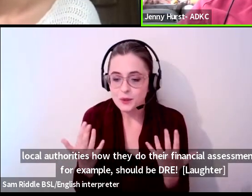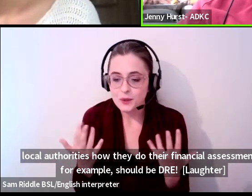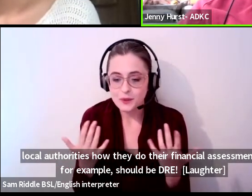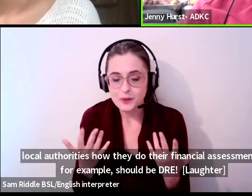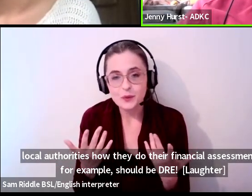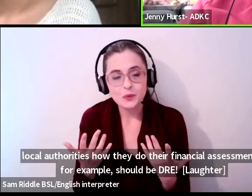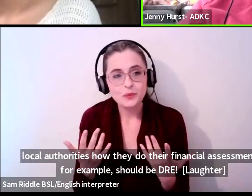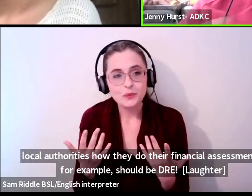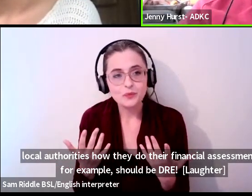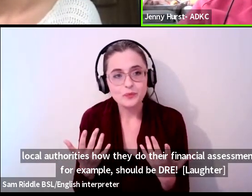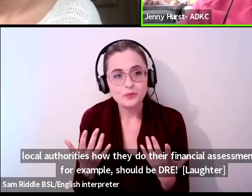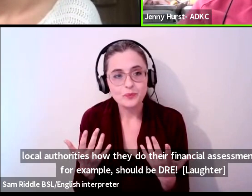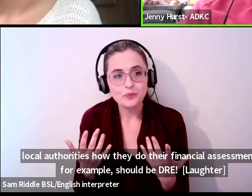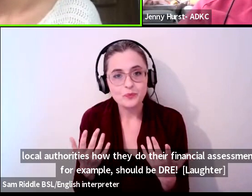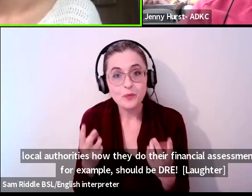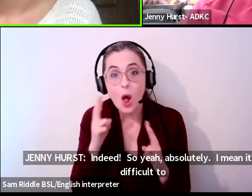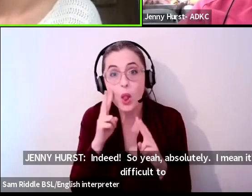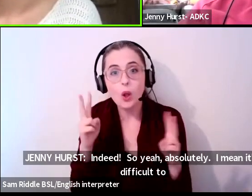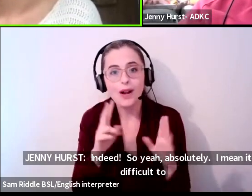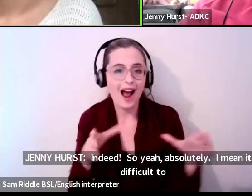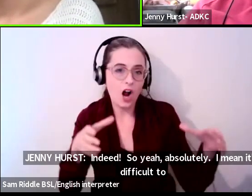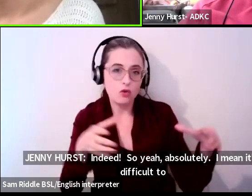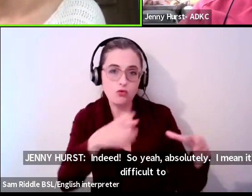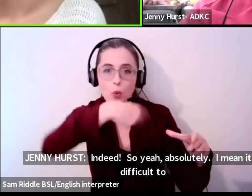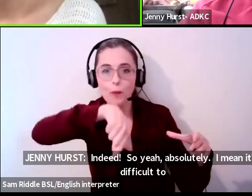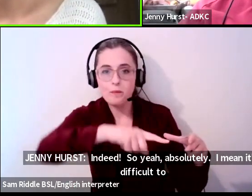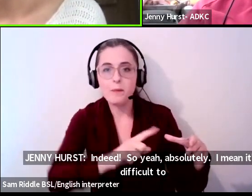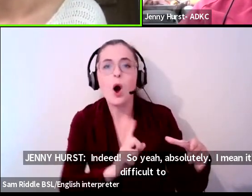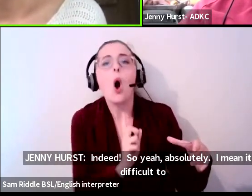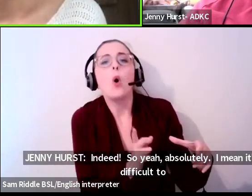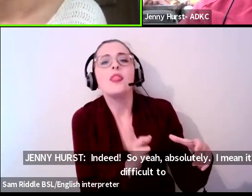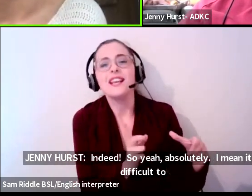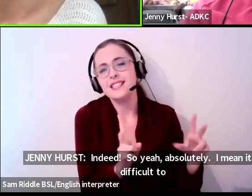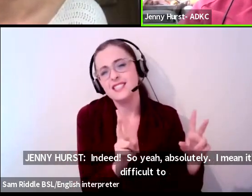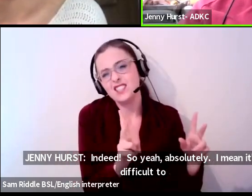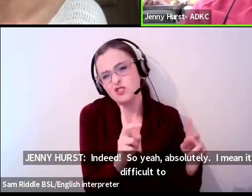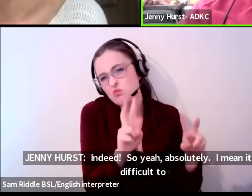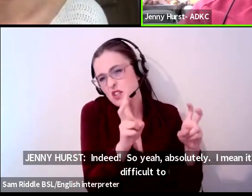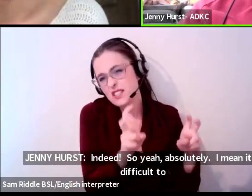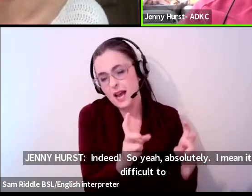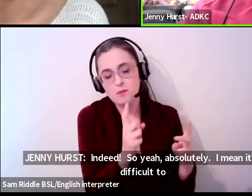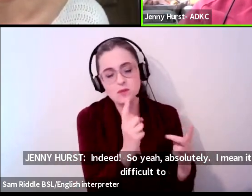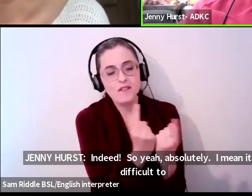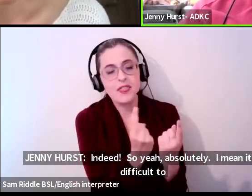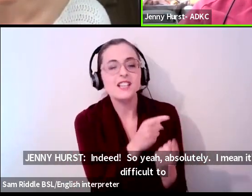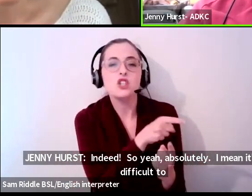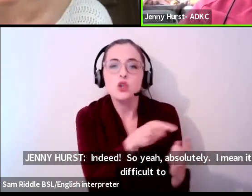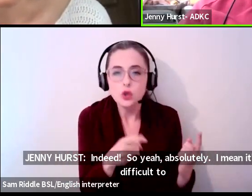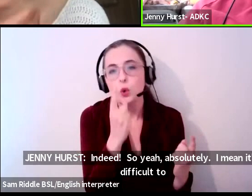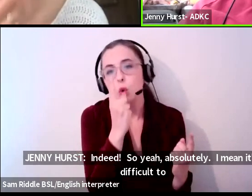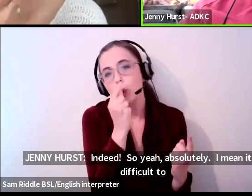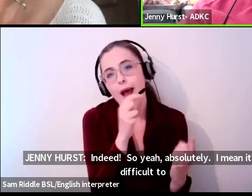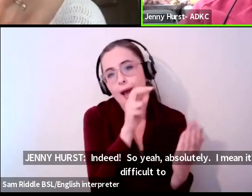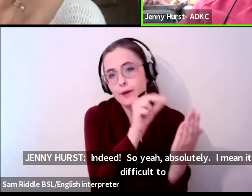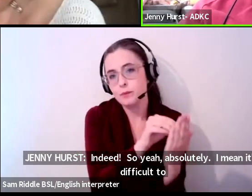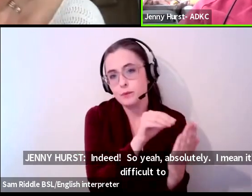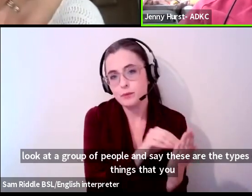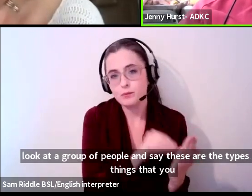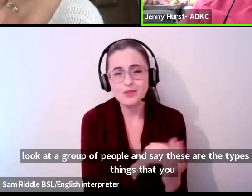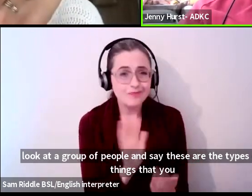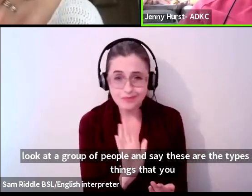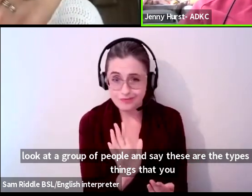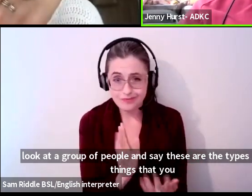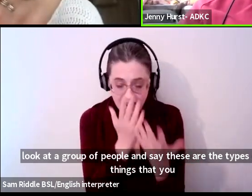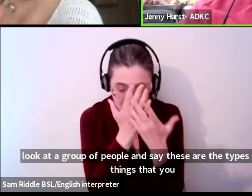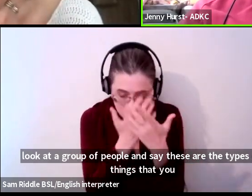look at a group of people and say these are the types of things that you could put down. It's really